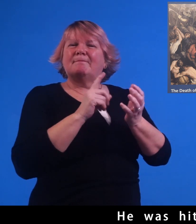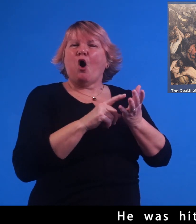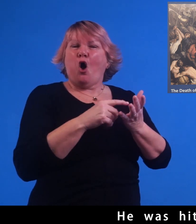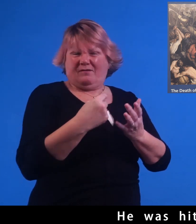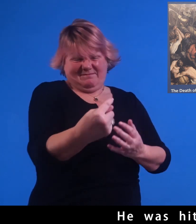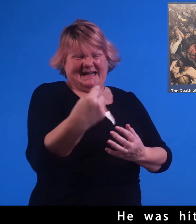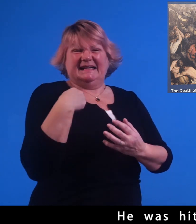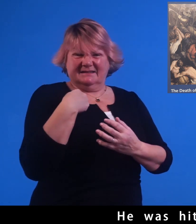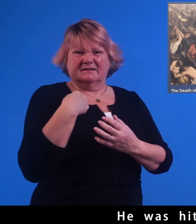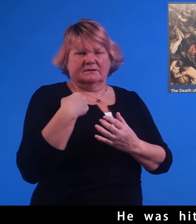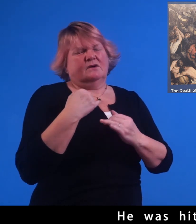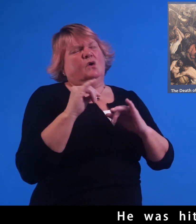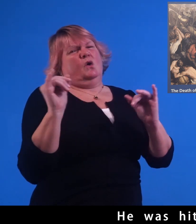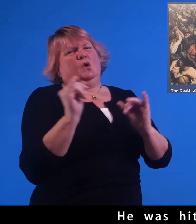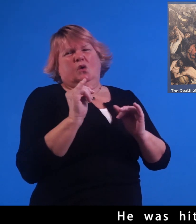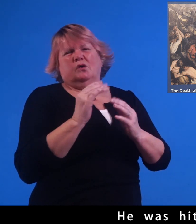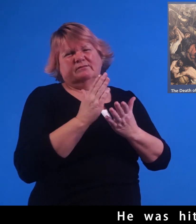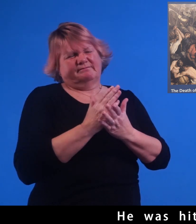was fatally wounded,